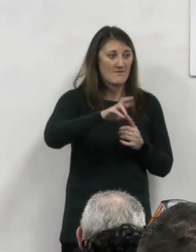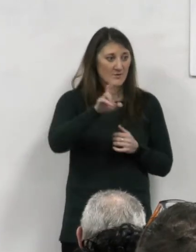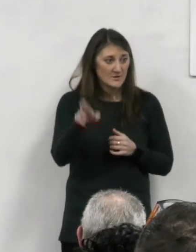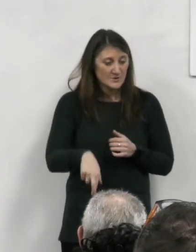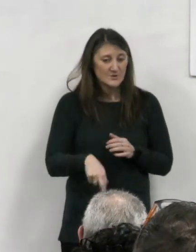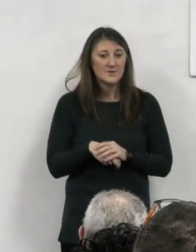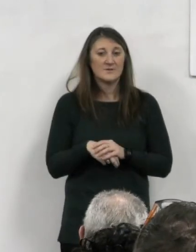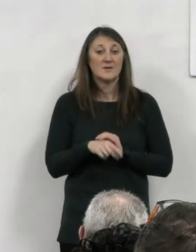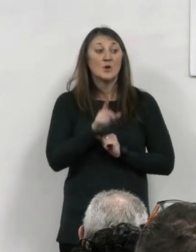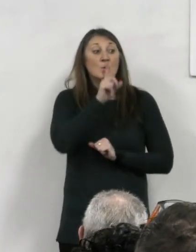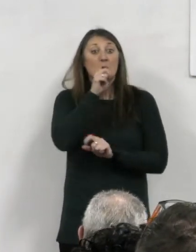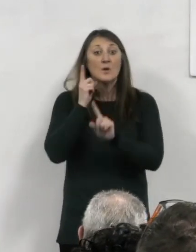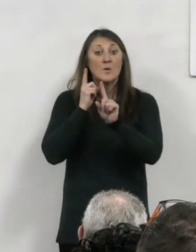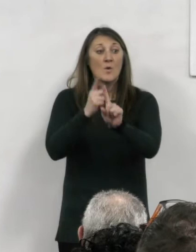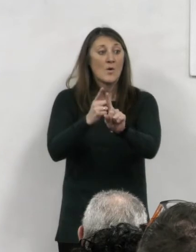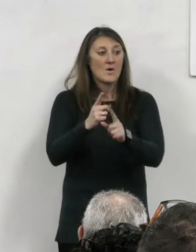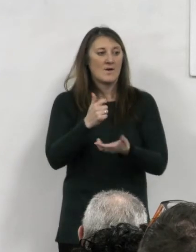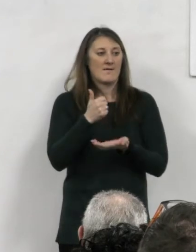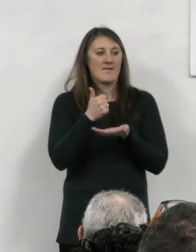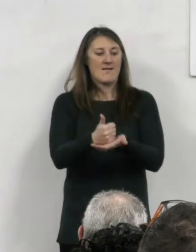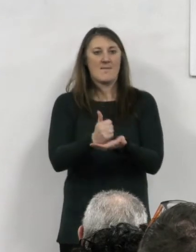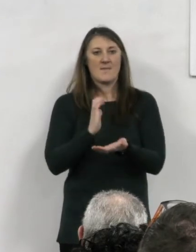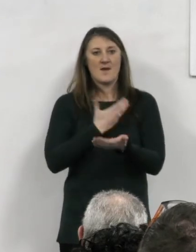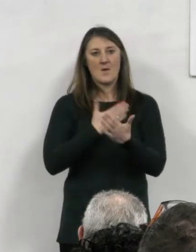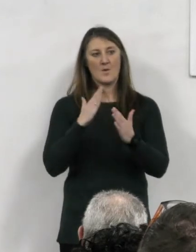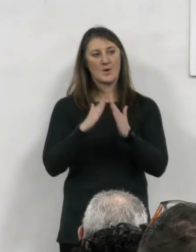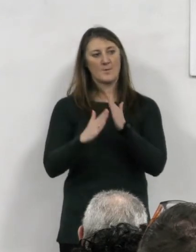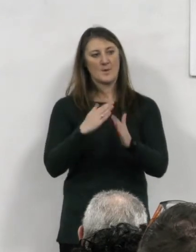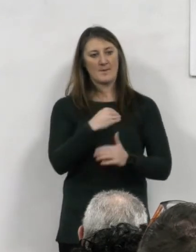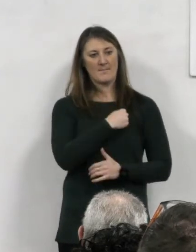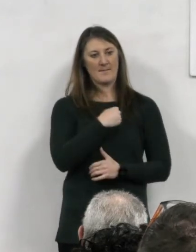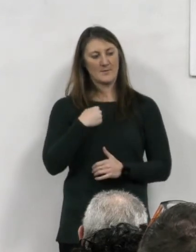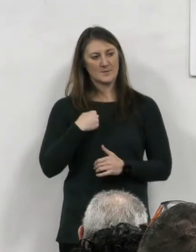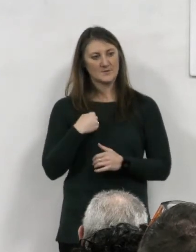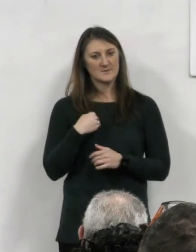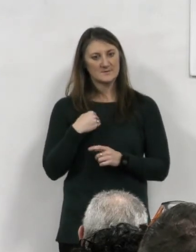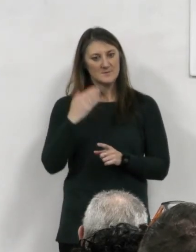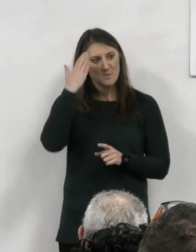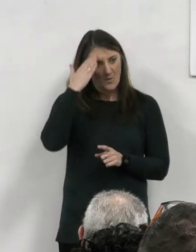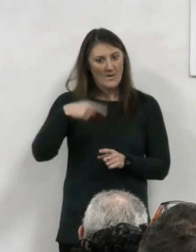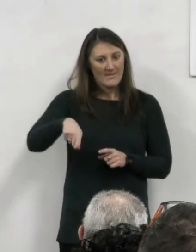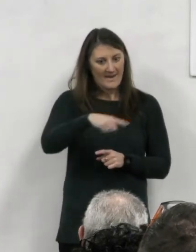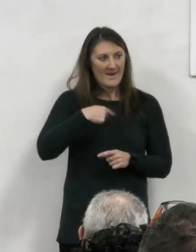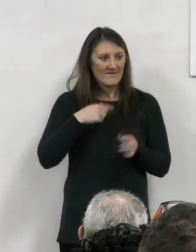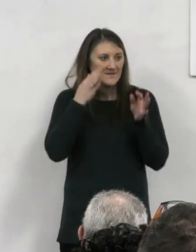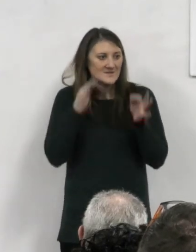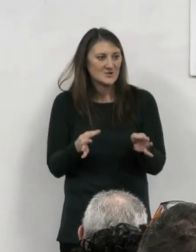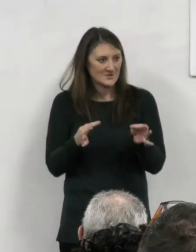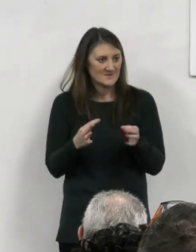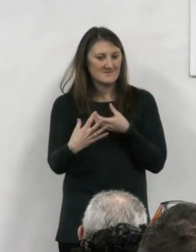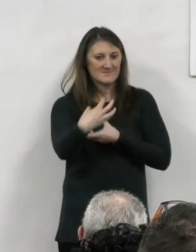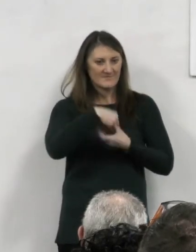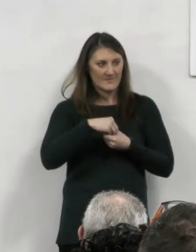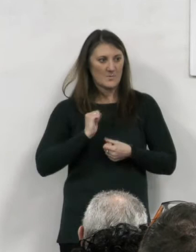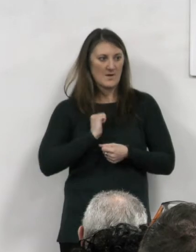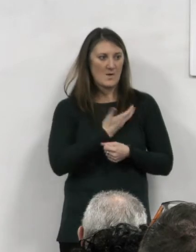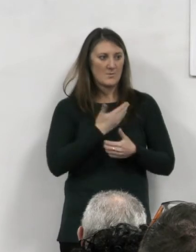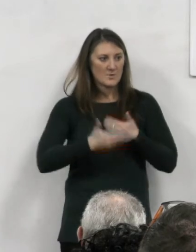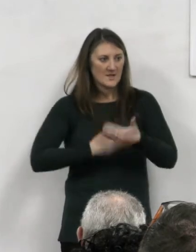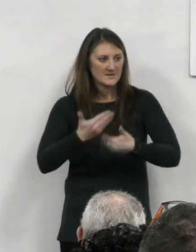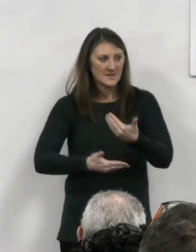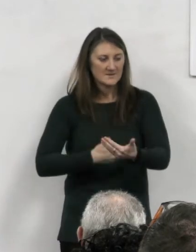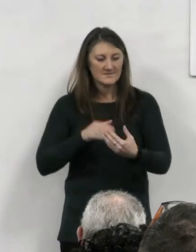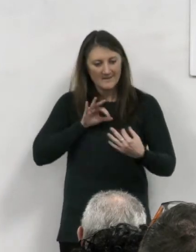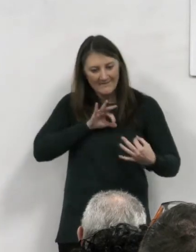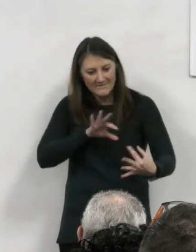goal is to help our community members feel like they are decision makers in this process, to utilize their feedback to grow a program